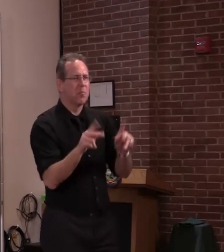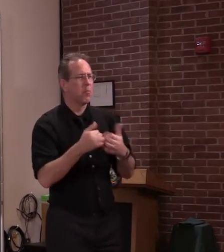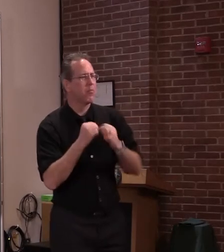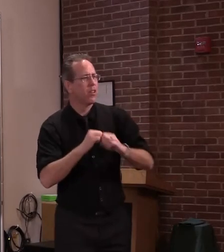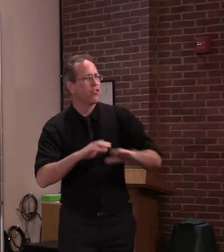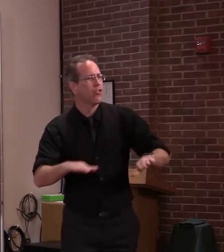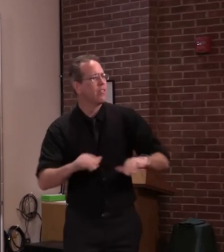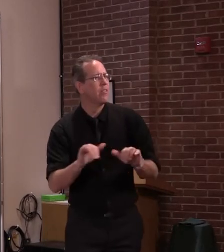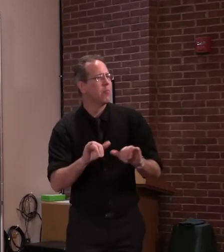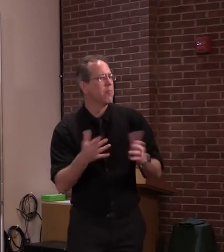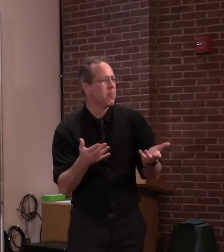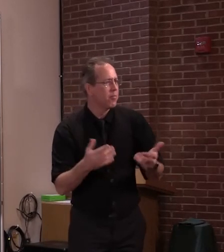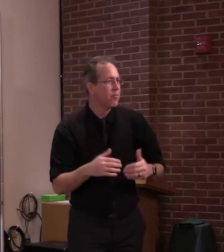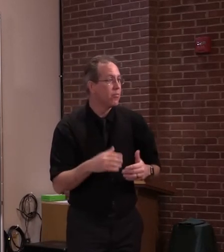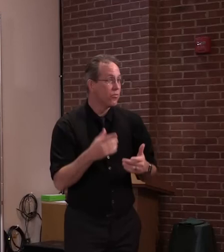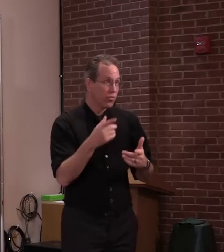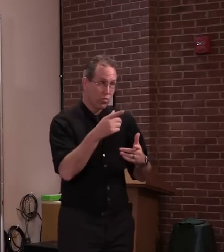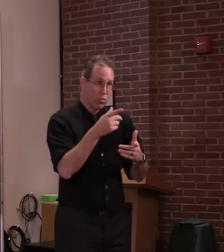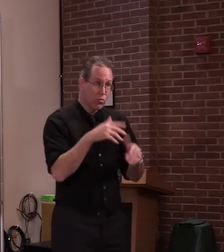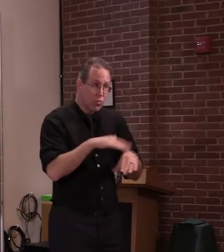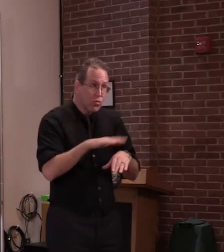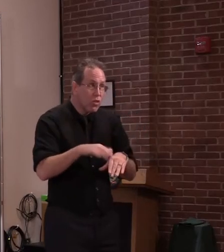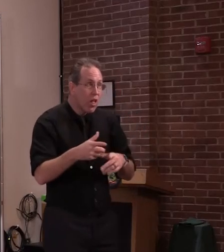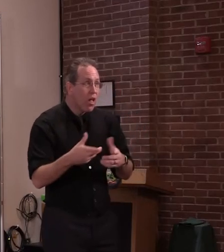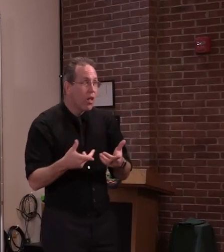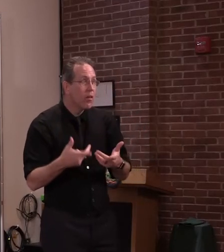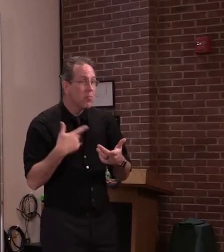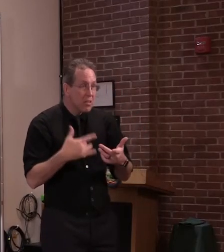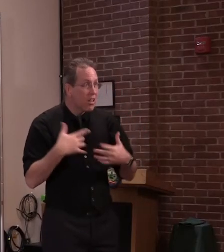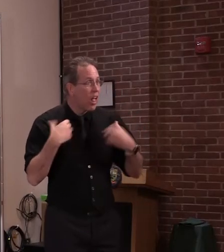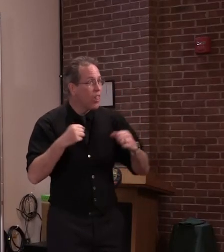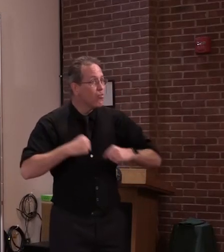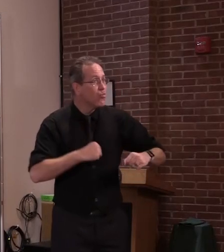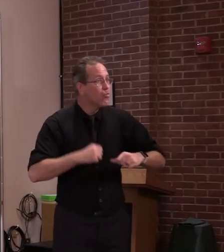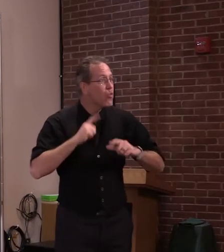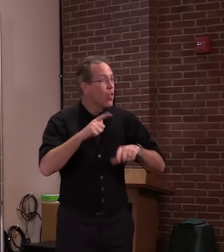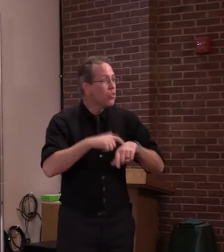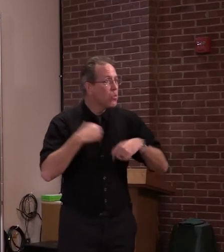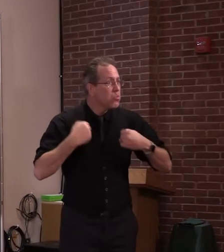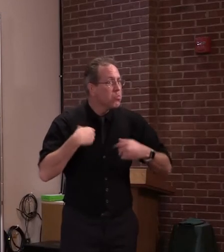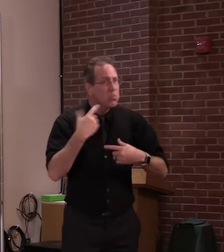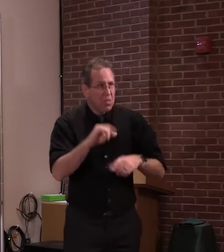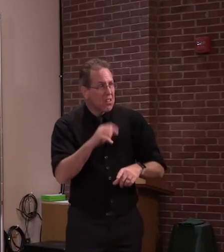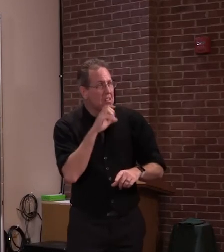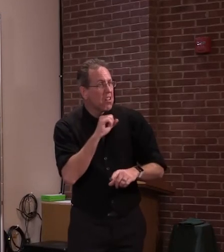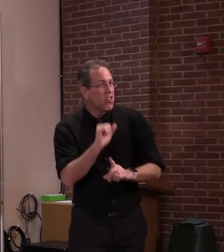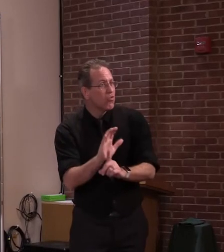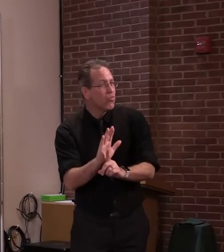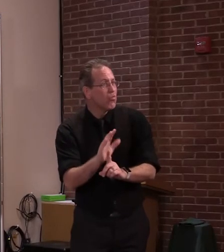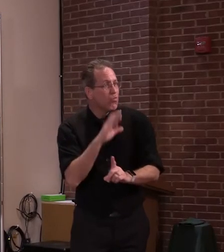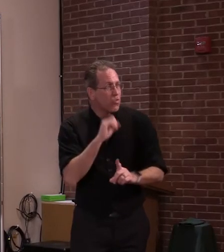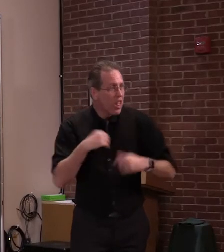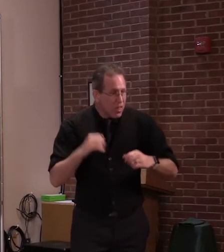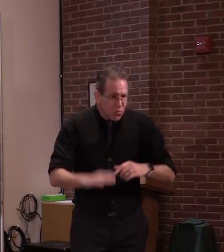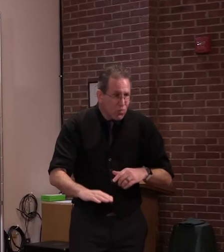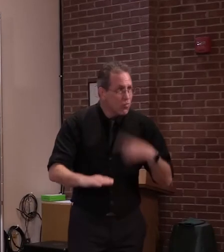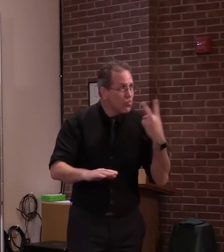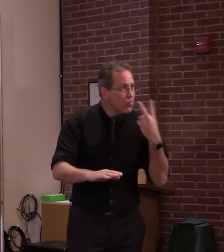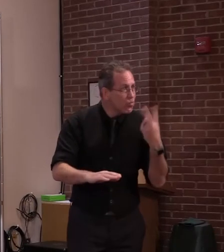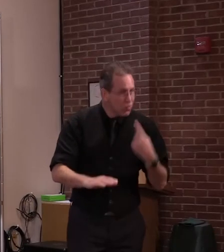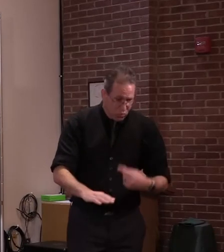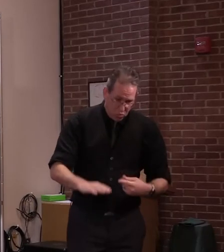child. That would depend on the age of your child, as you know, if you had an infant. I don't think that